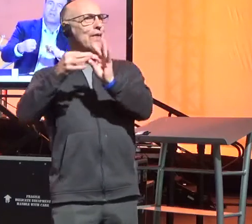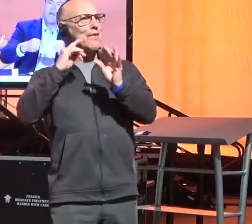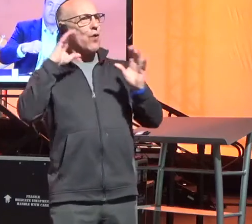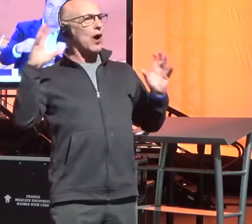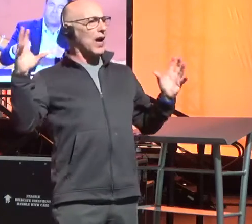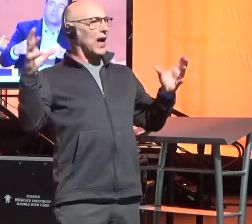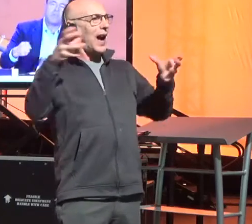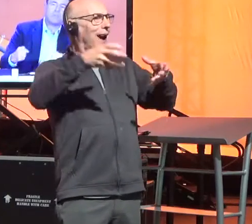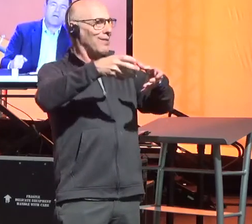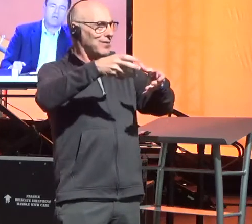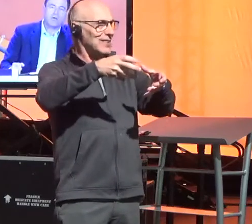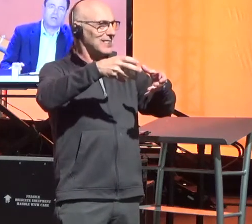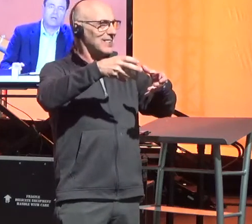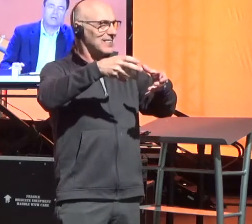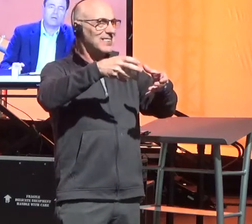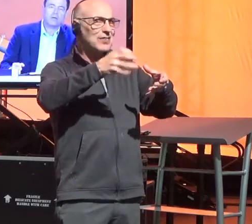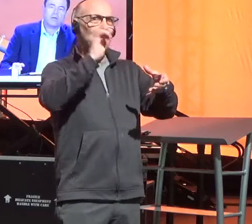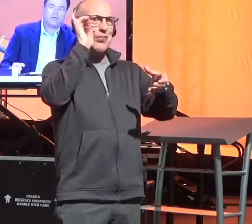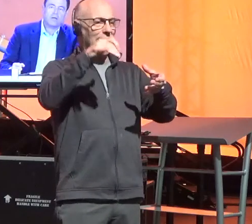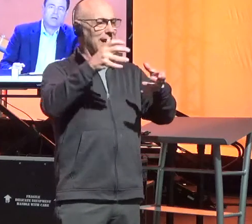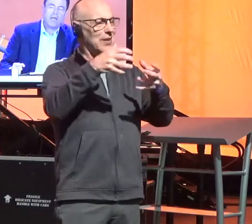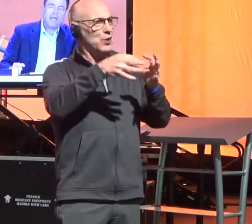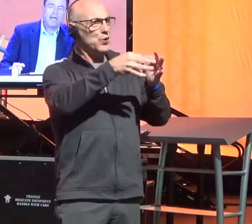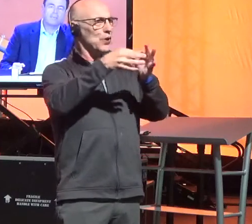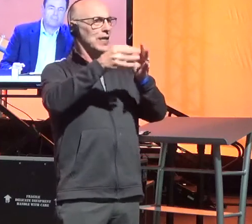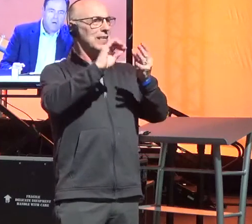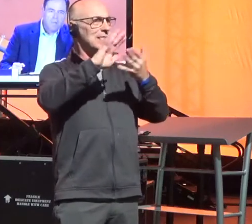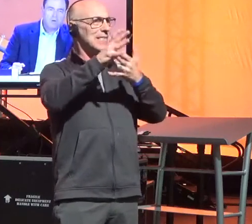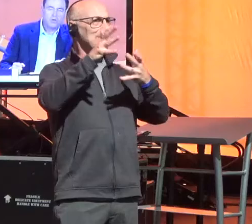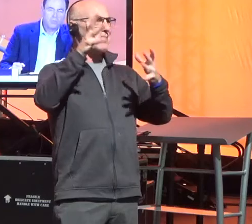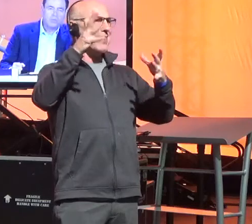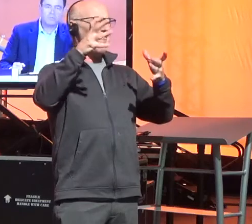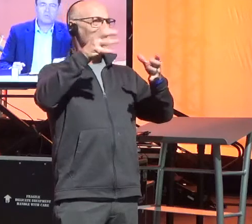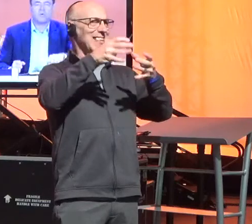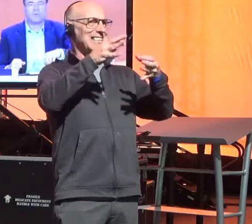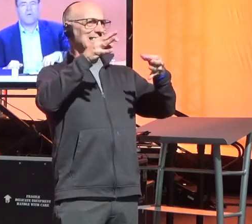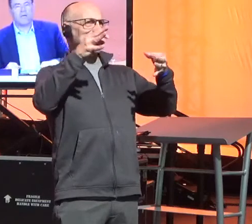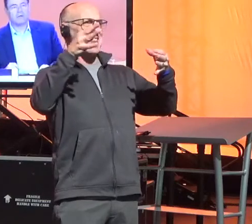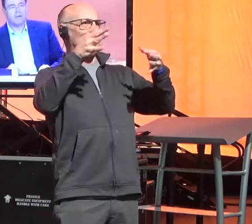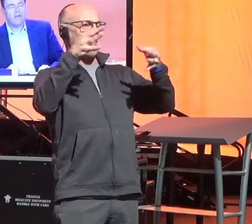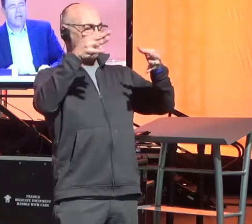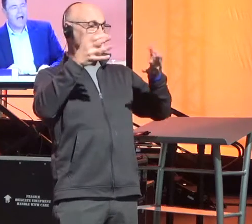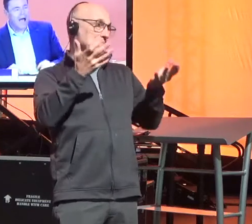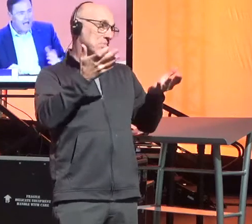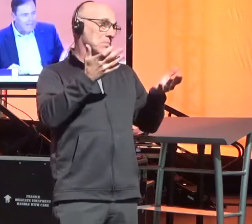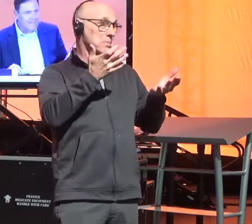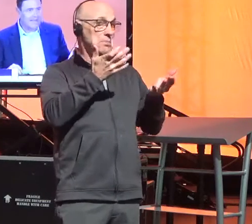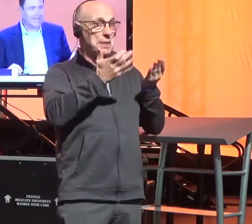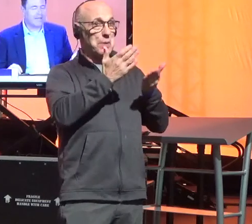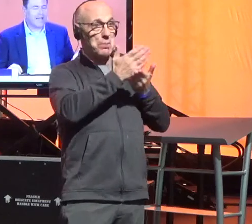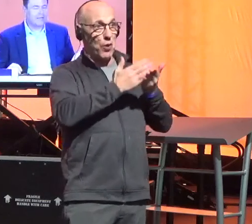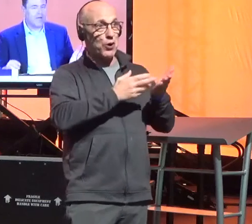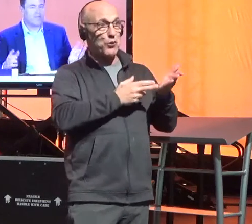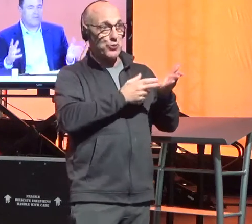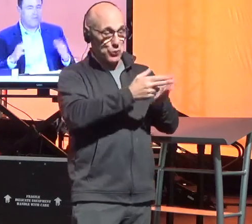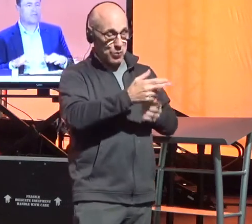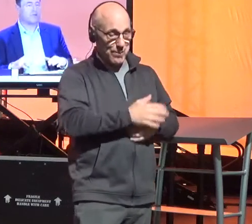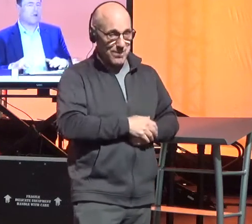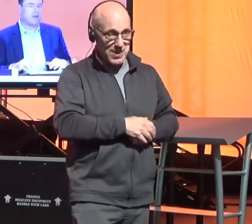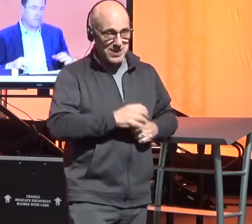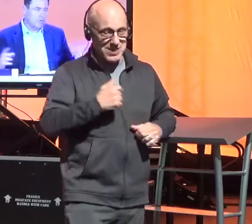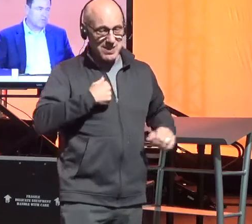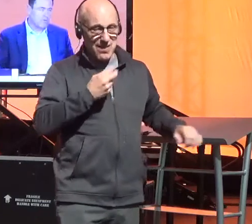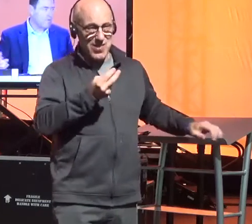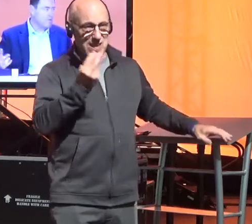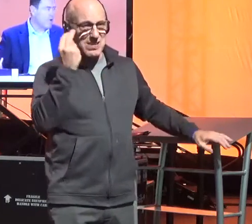it's kind of ripped up that unity. And there could be some truth in that. I think, as I've reflected on